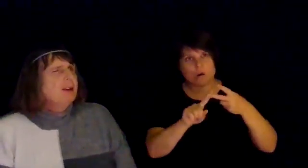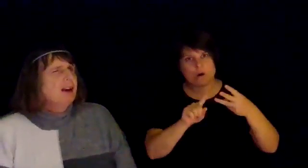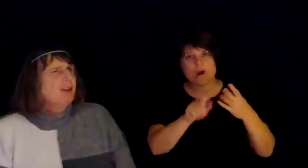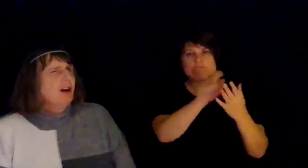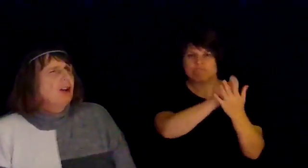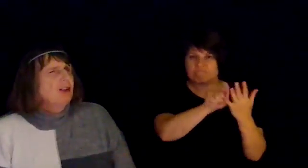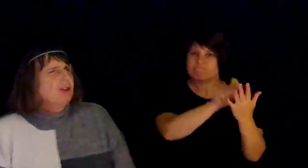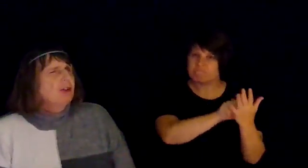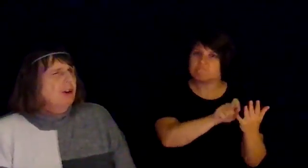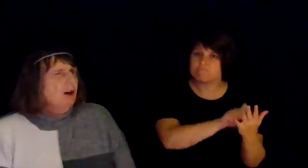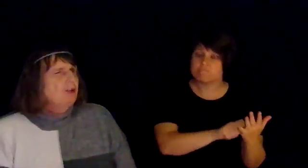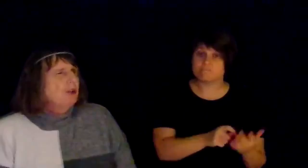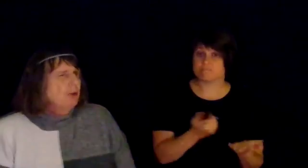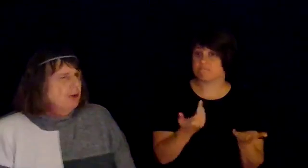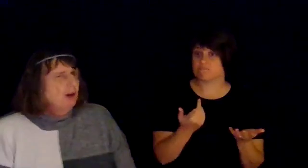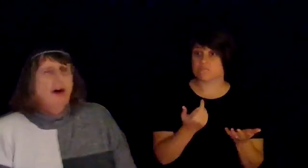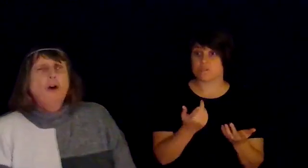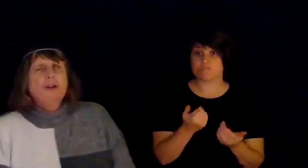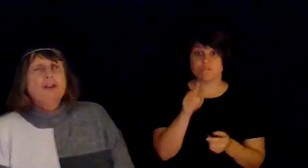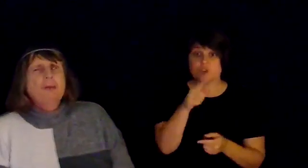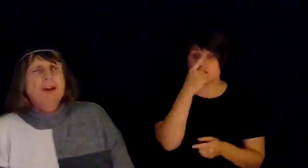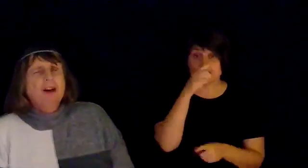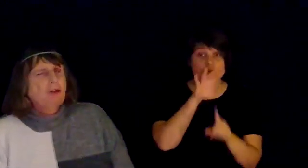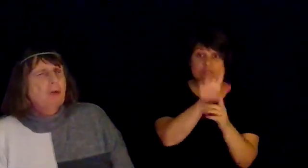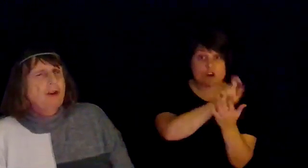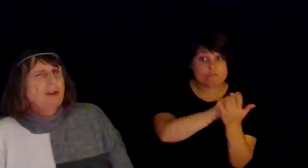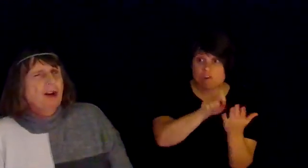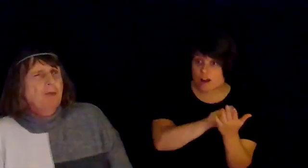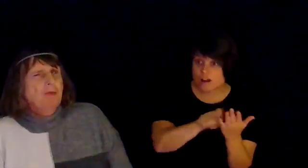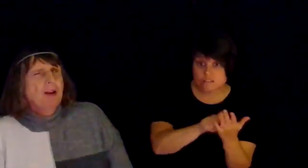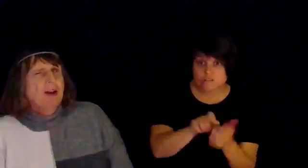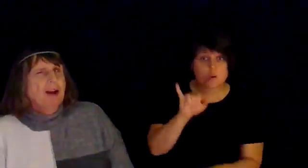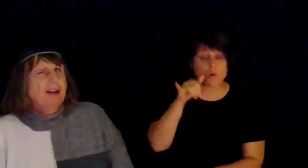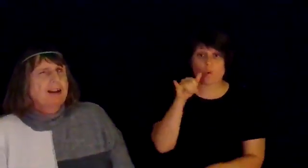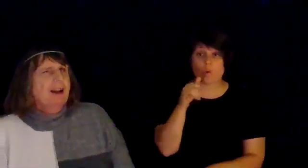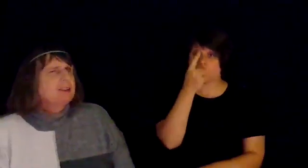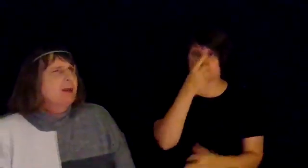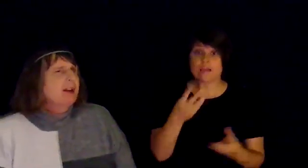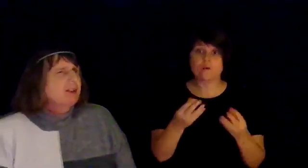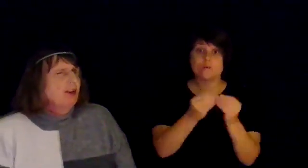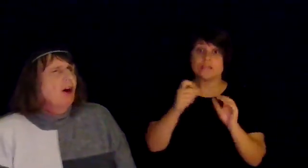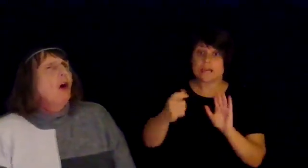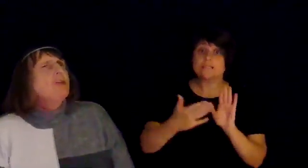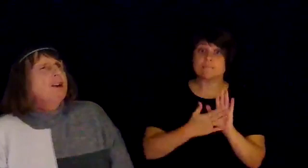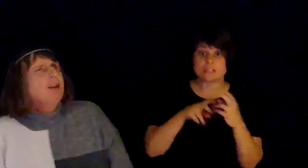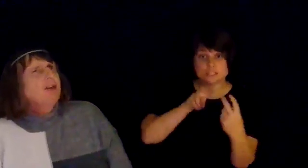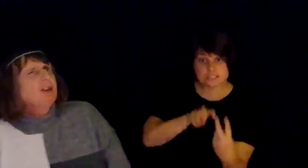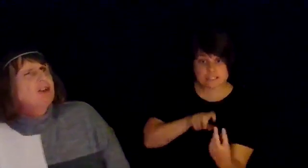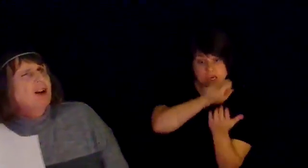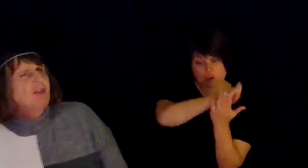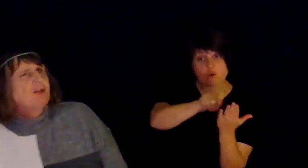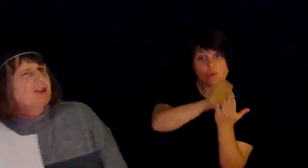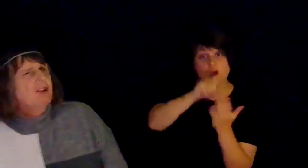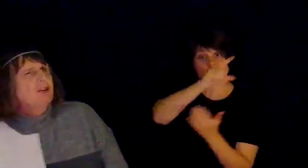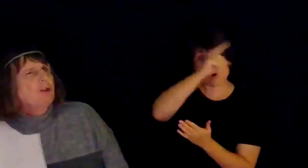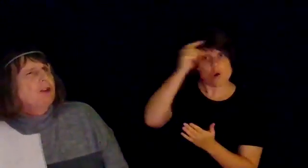And this could be done either yourself on your own, or this could be done with a case manager, or even if